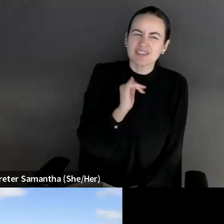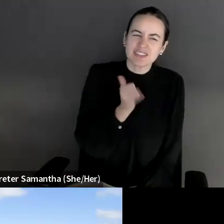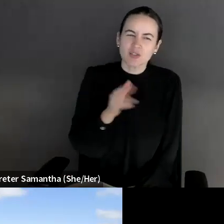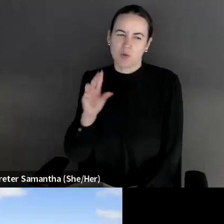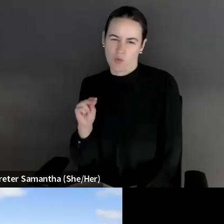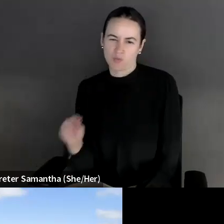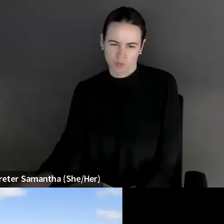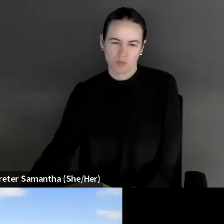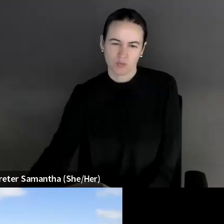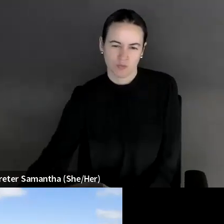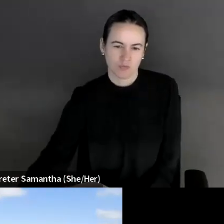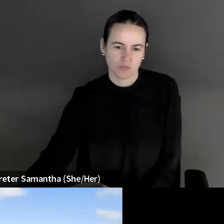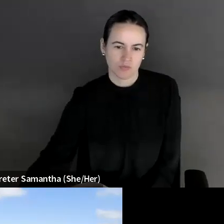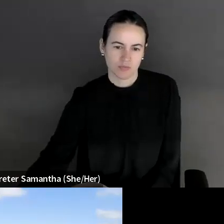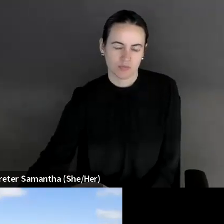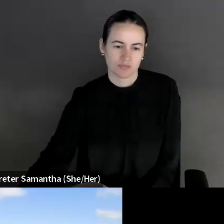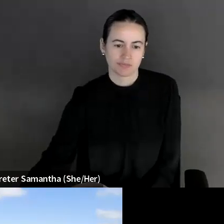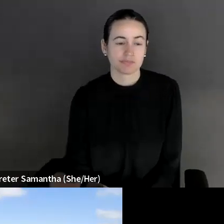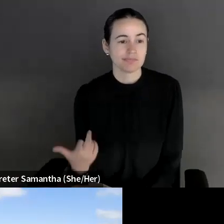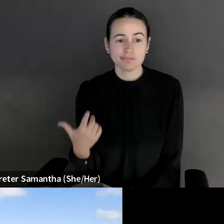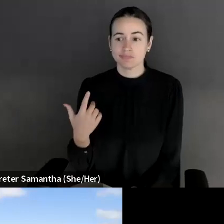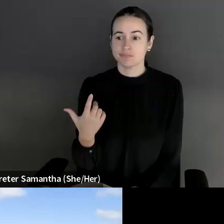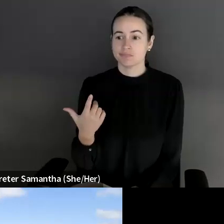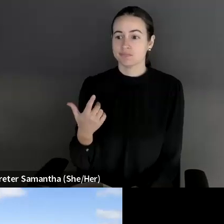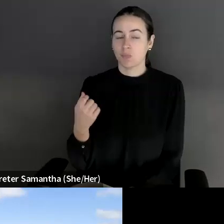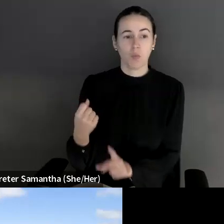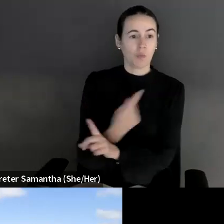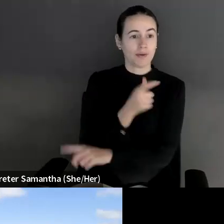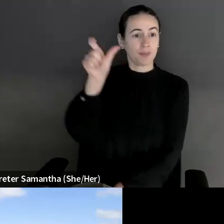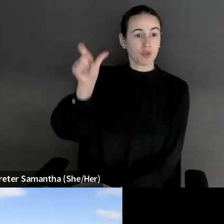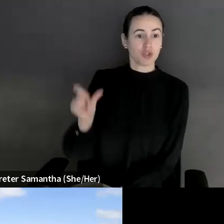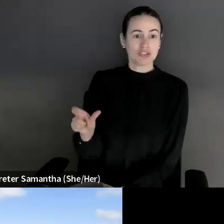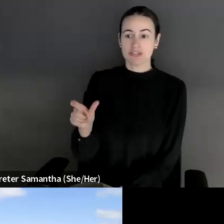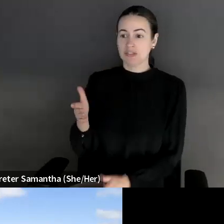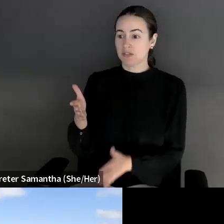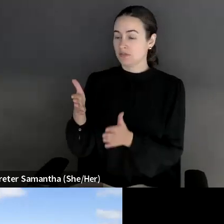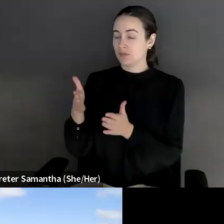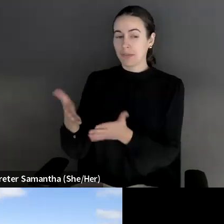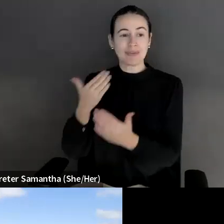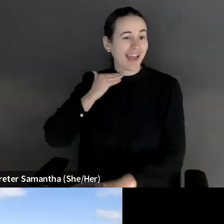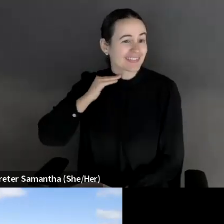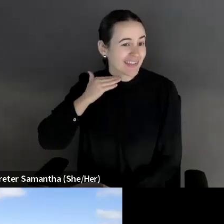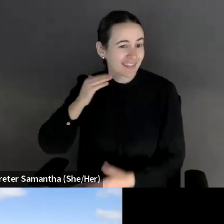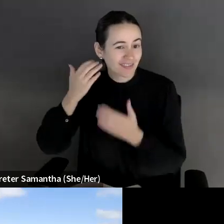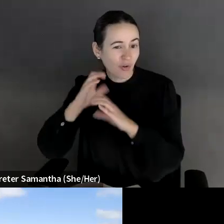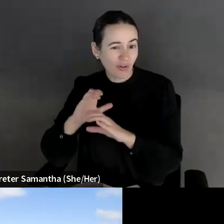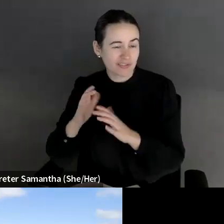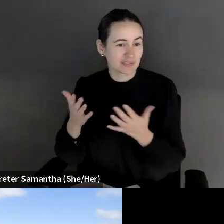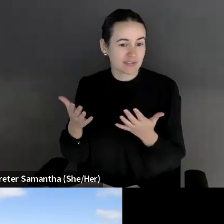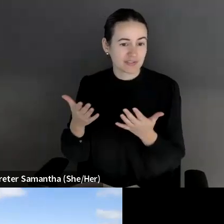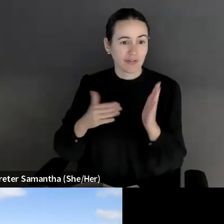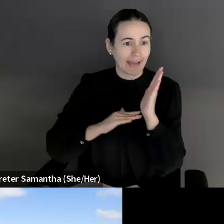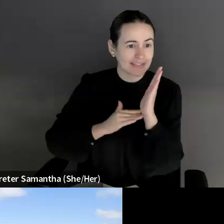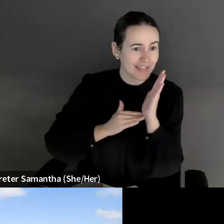Because a lay person in the street may focus on accent because they don't know what fluency is, or they